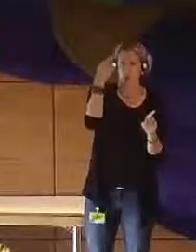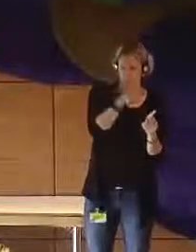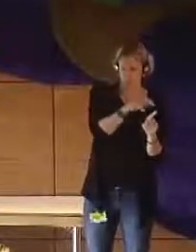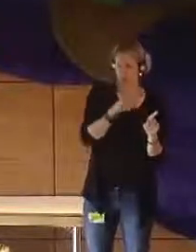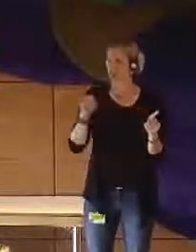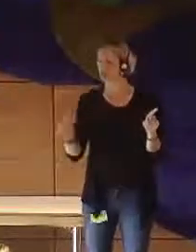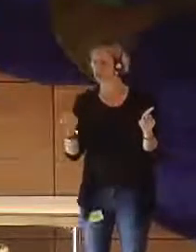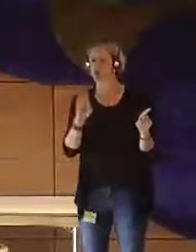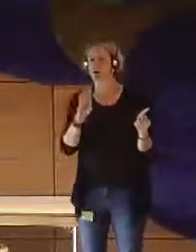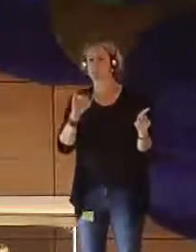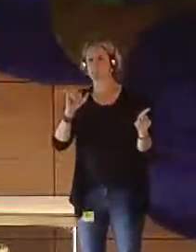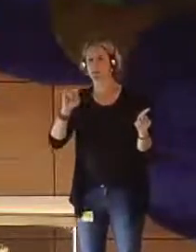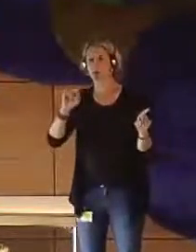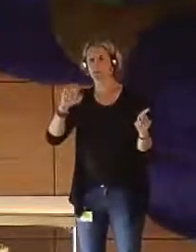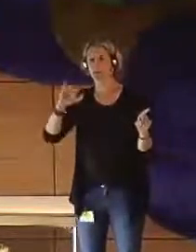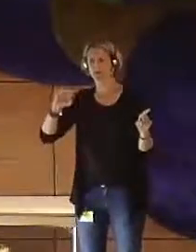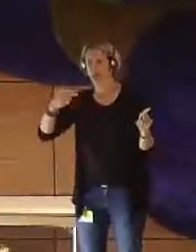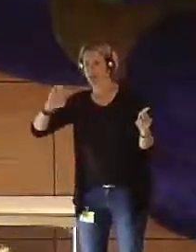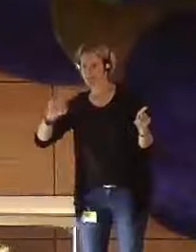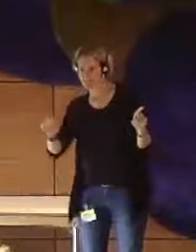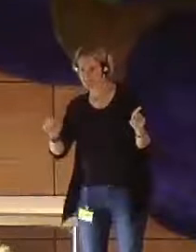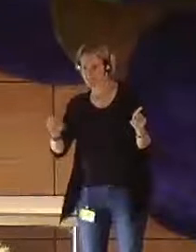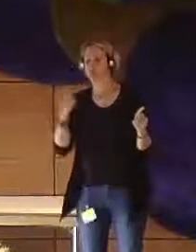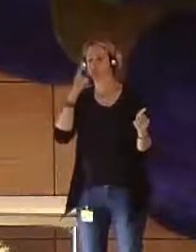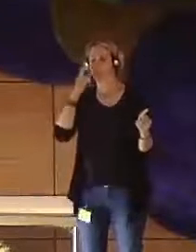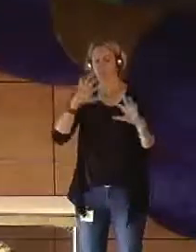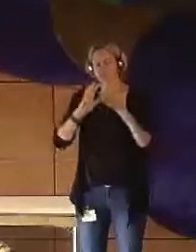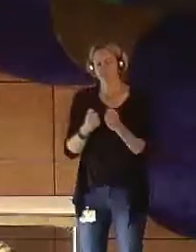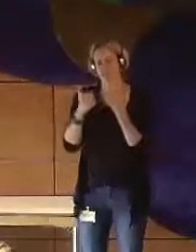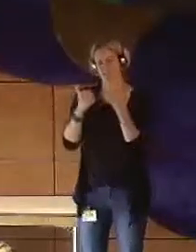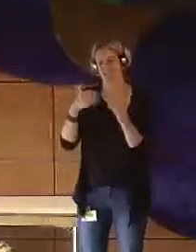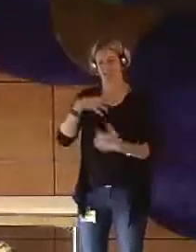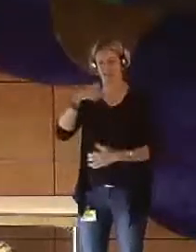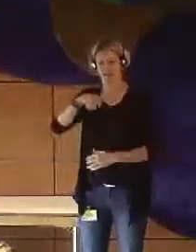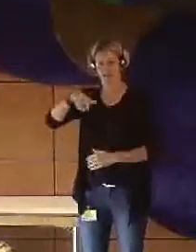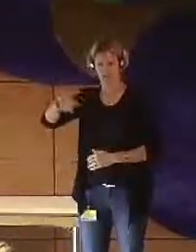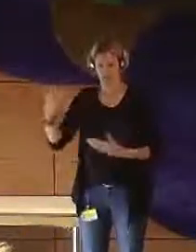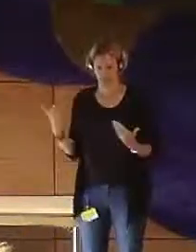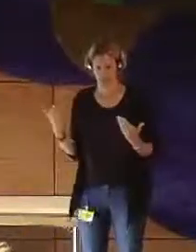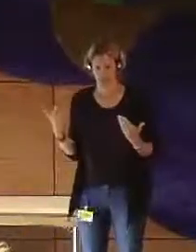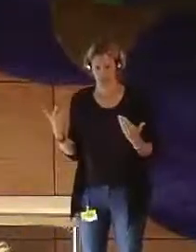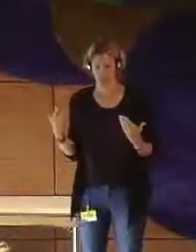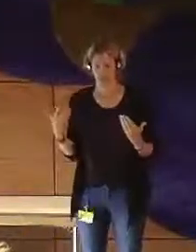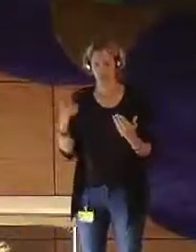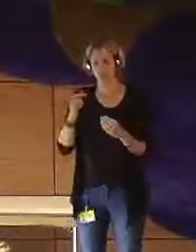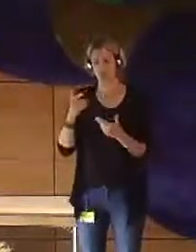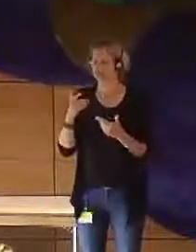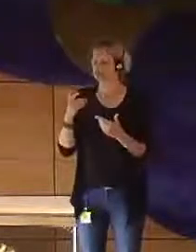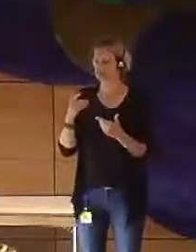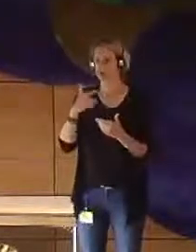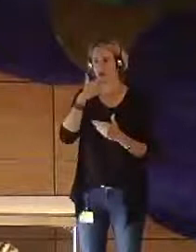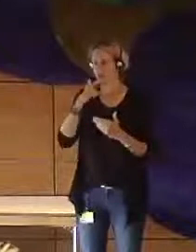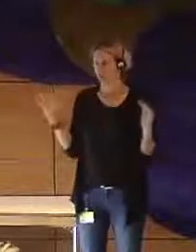have about 60 patients, so we have our first national clinic in the UK based. But we've got data on about